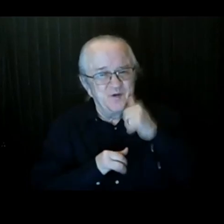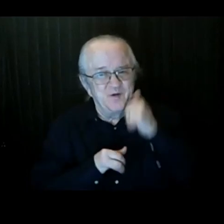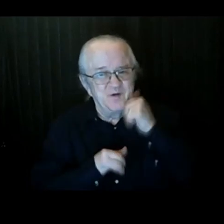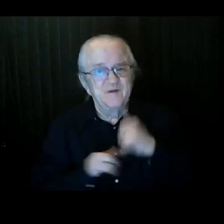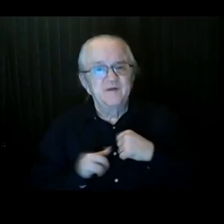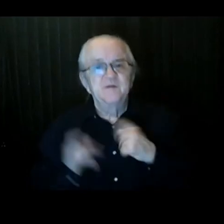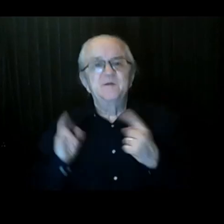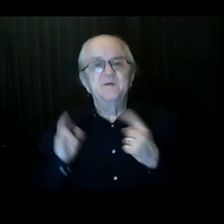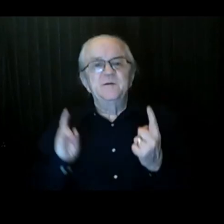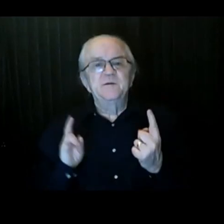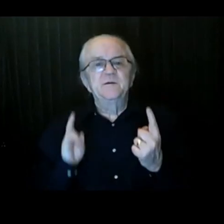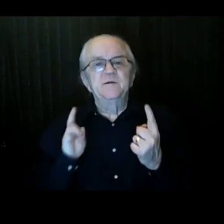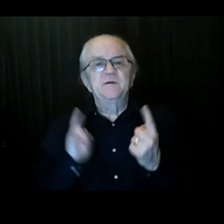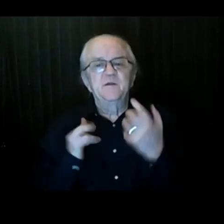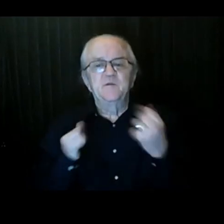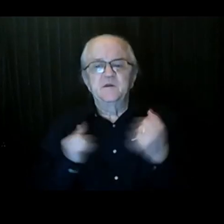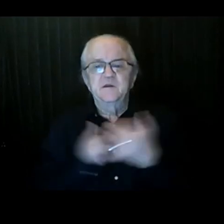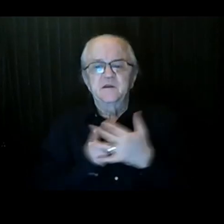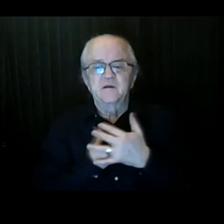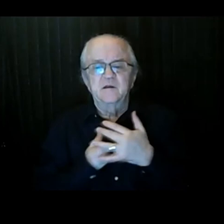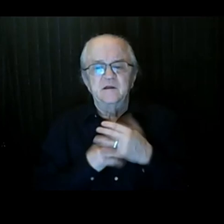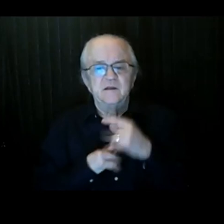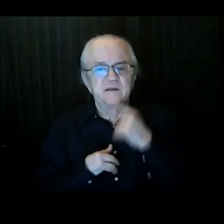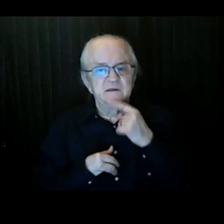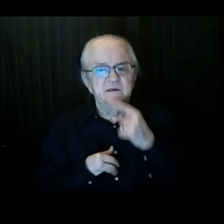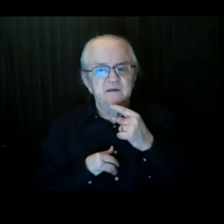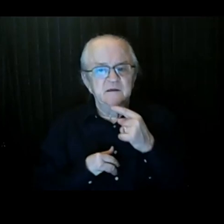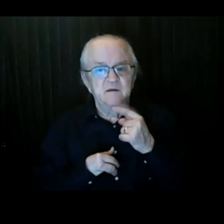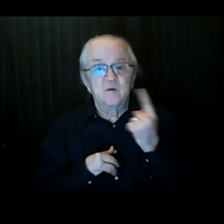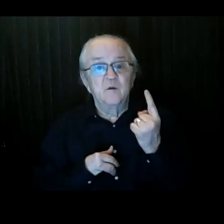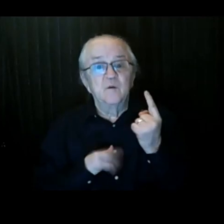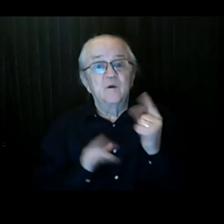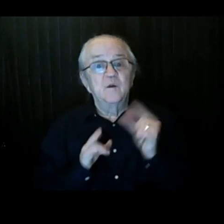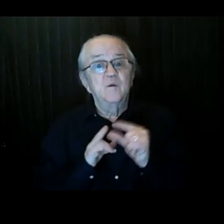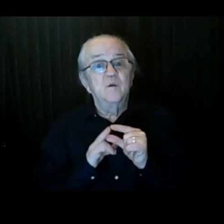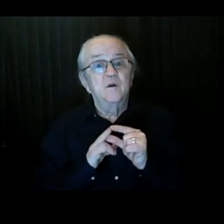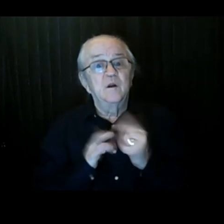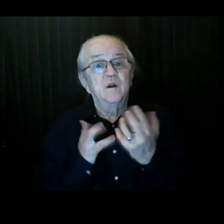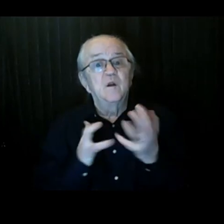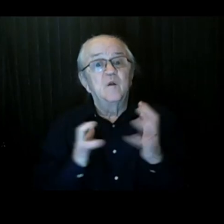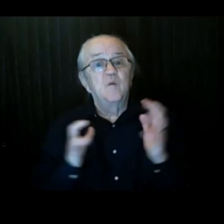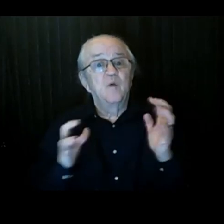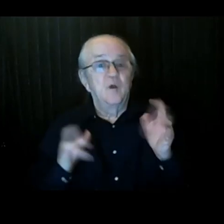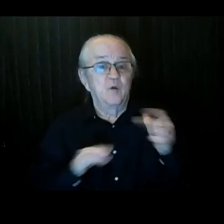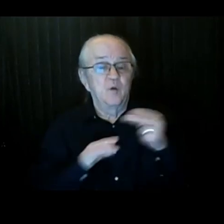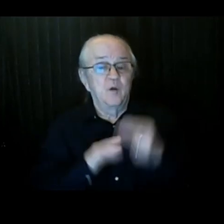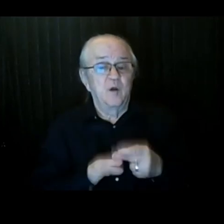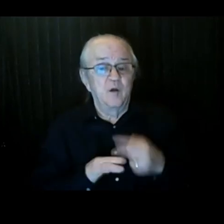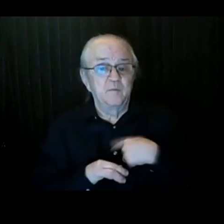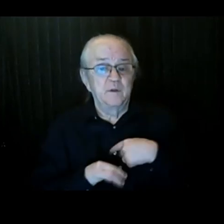closer to Cindy. I didn't want to scare her, but I said, "Listen, Cindy, the one word I don't want ever have you call me is